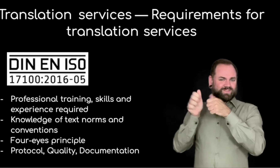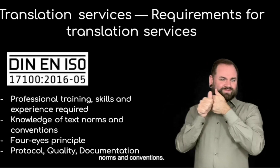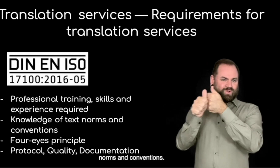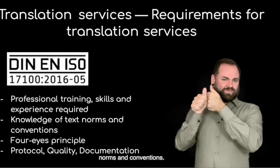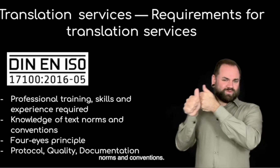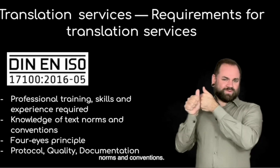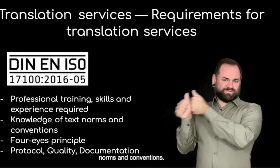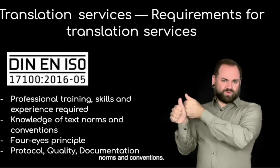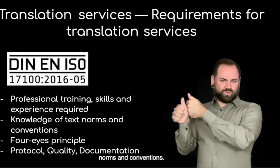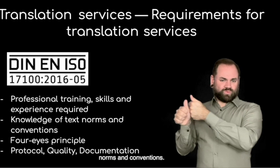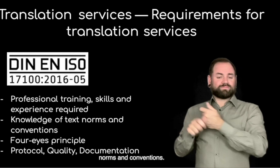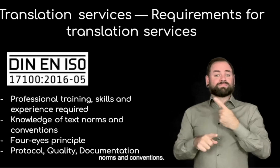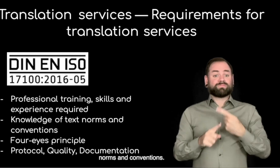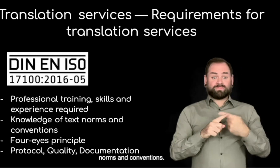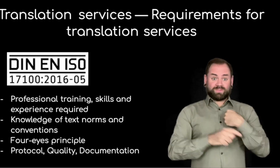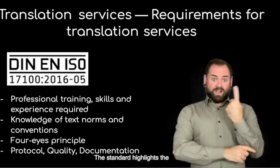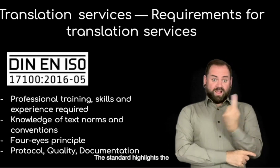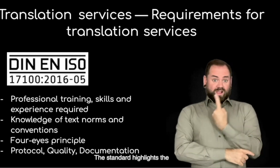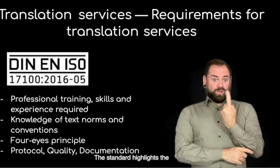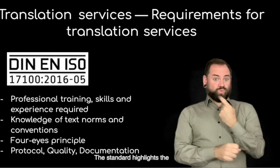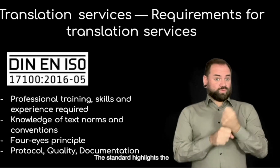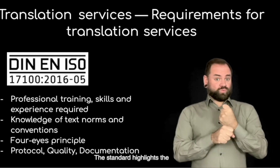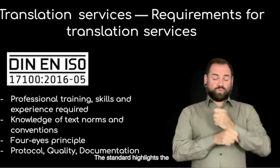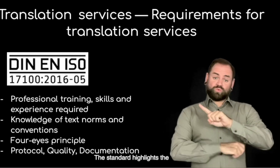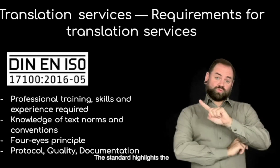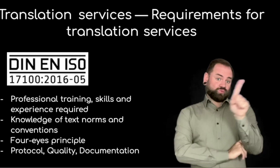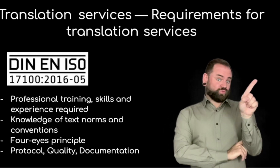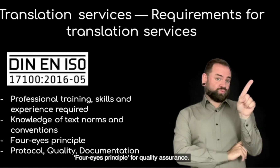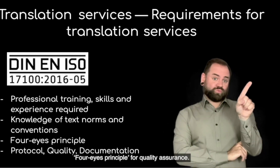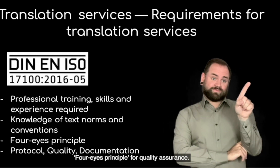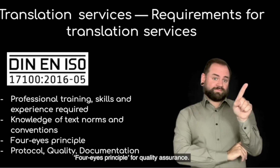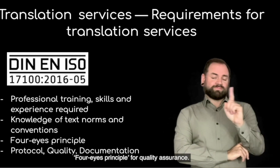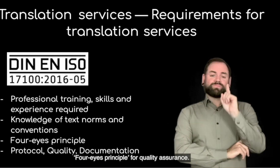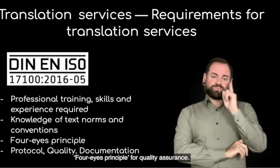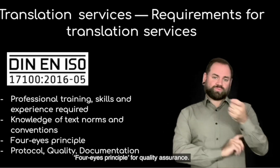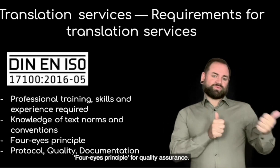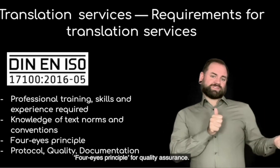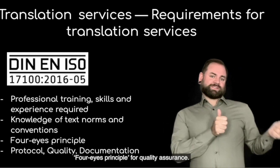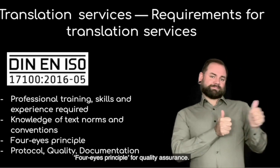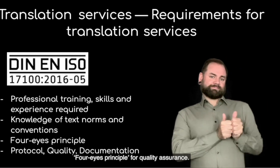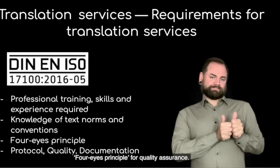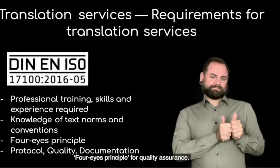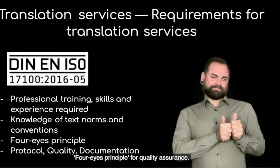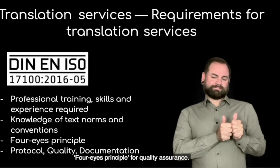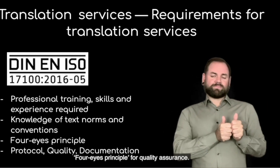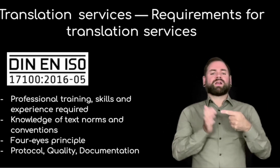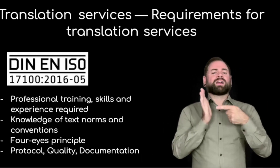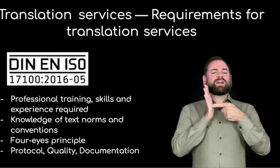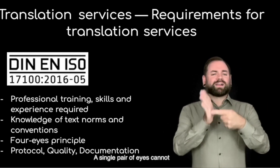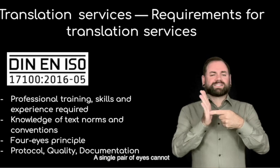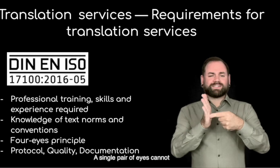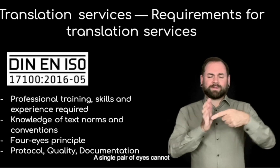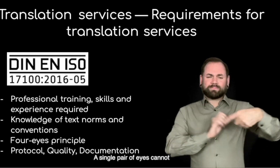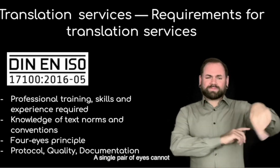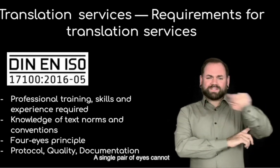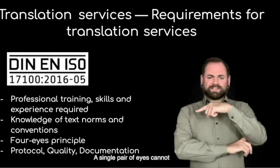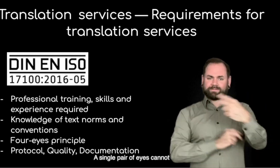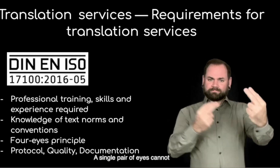The standard highlights the 4 eyes principle for quality assurance. A single pair of eyes